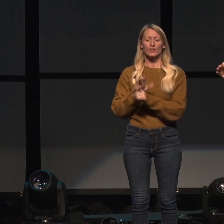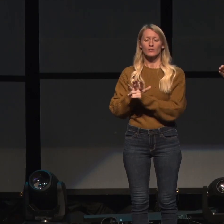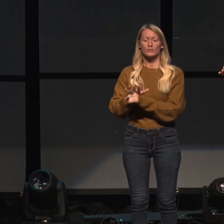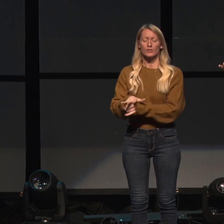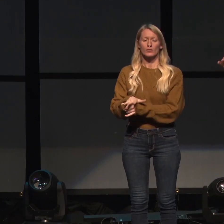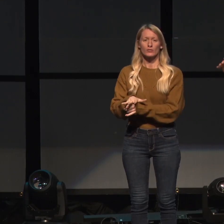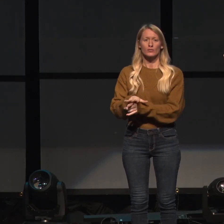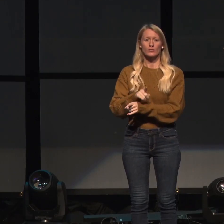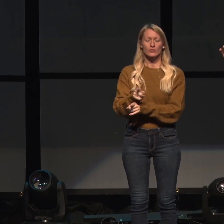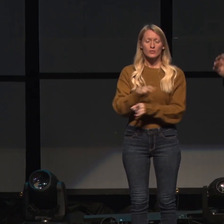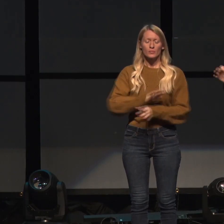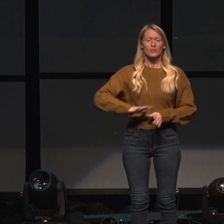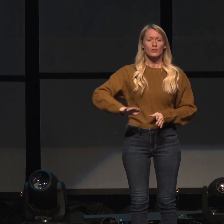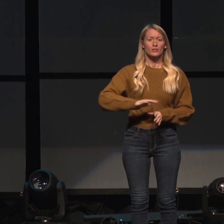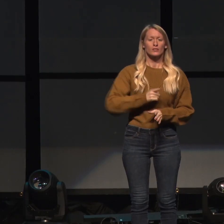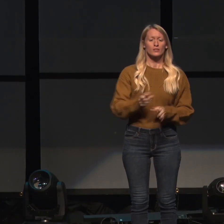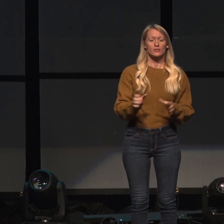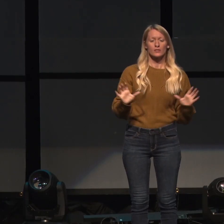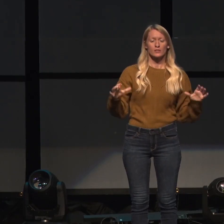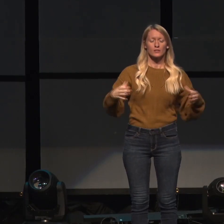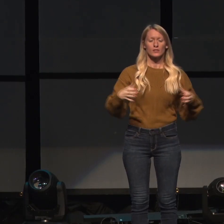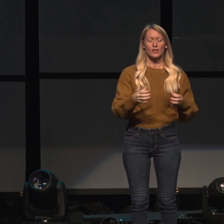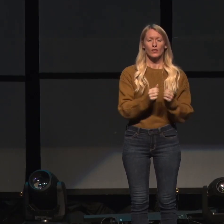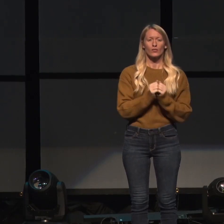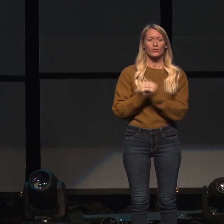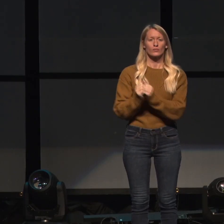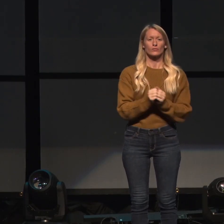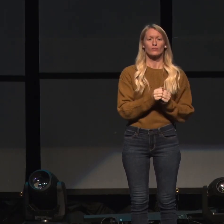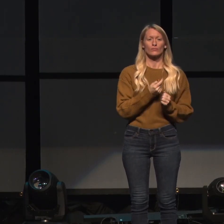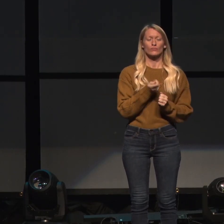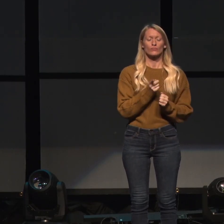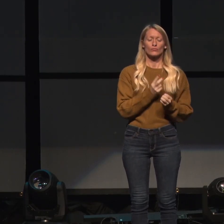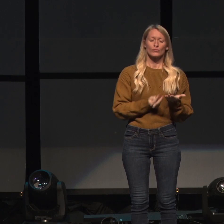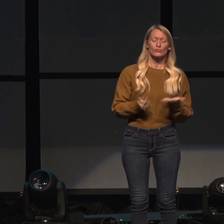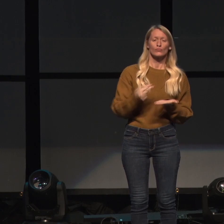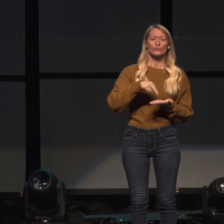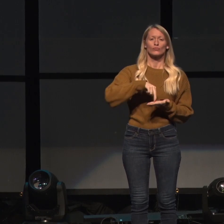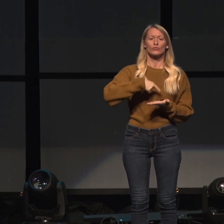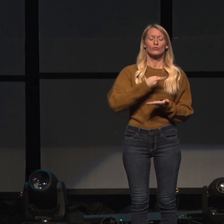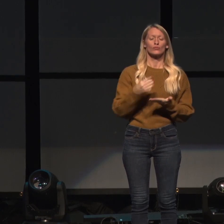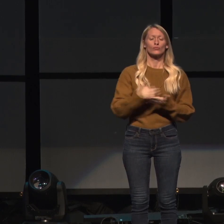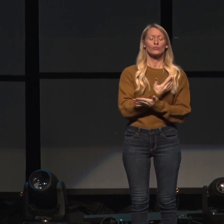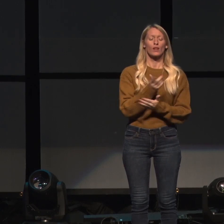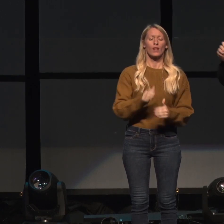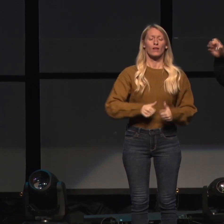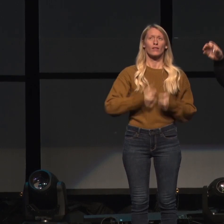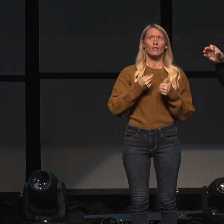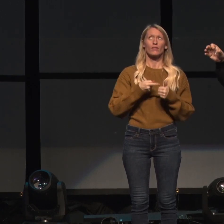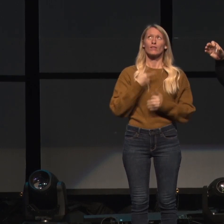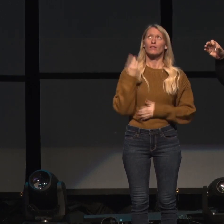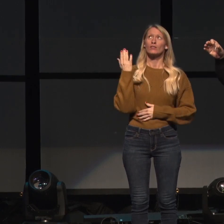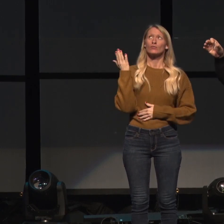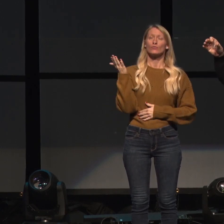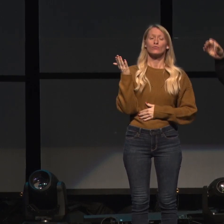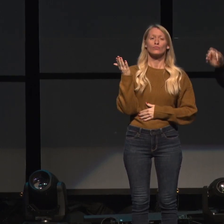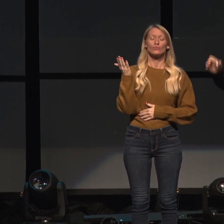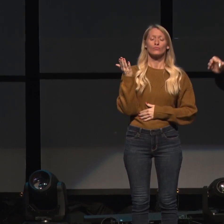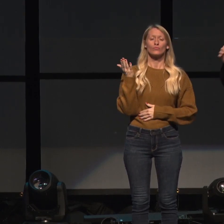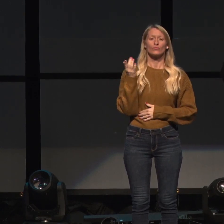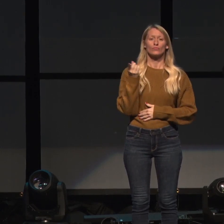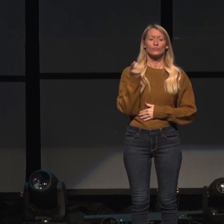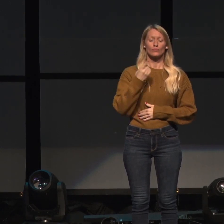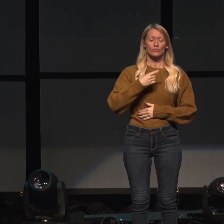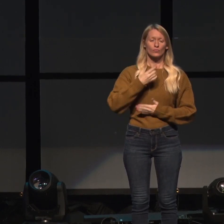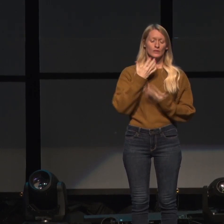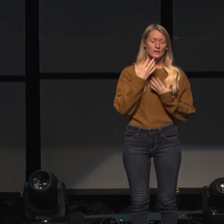be transformed and resurrected to new life in you. So as we sing this final